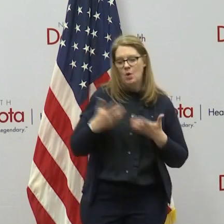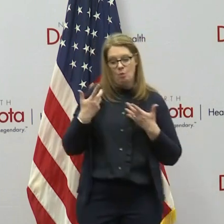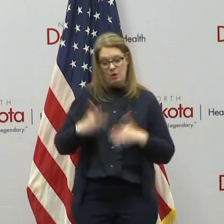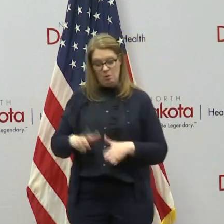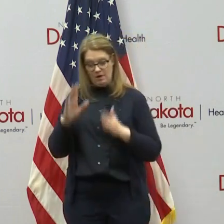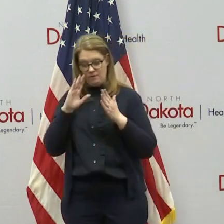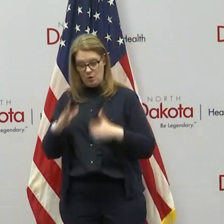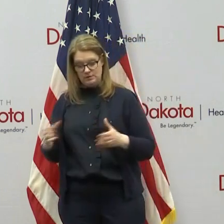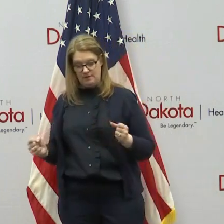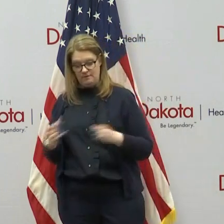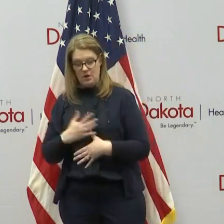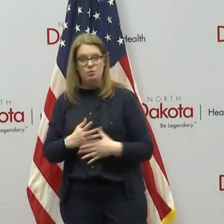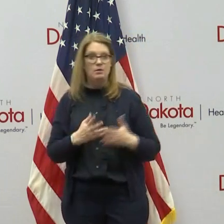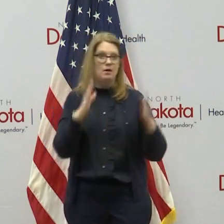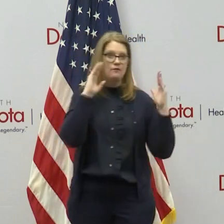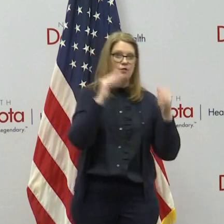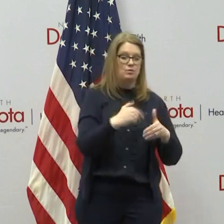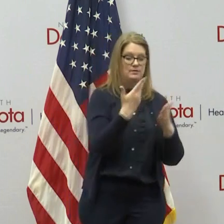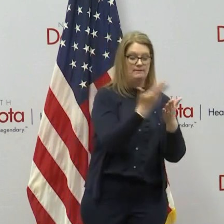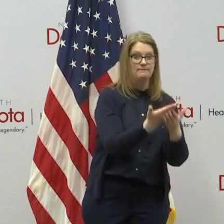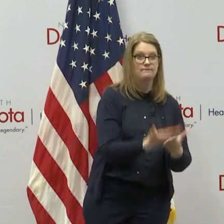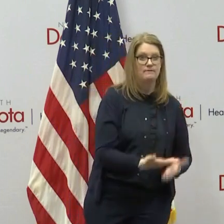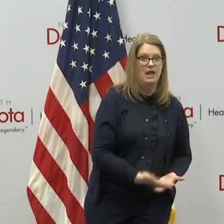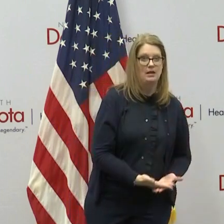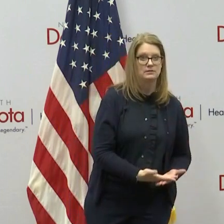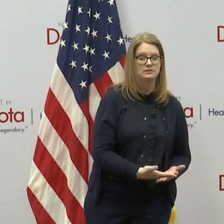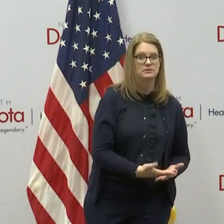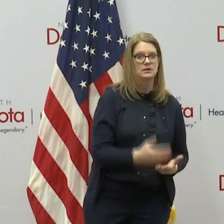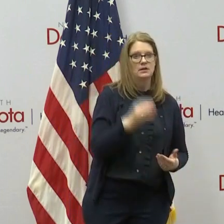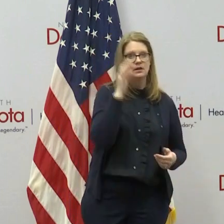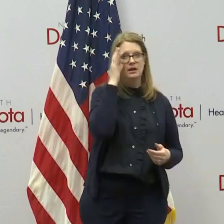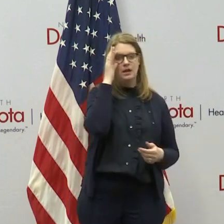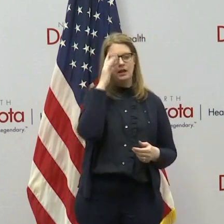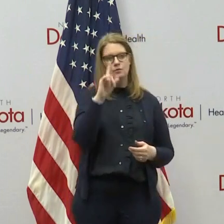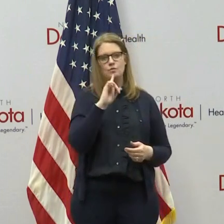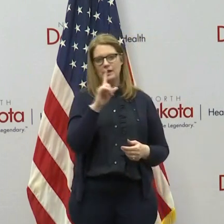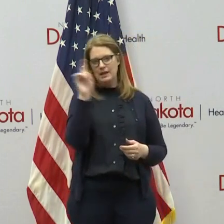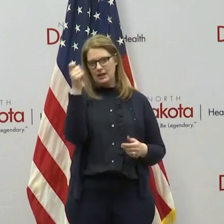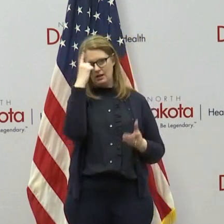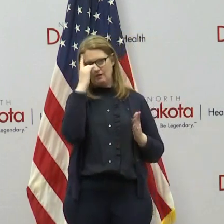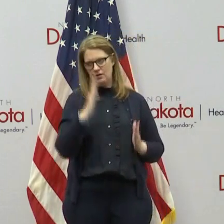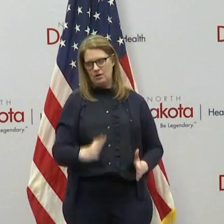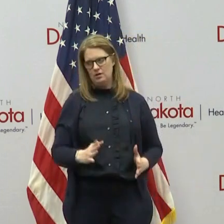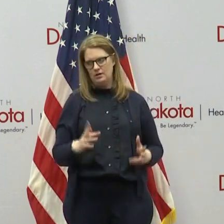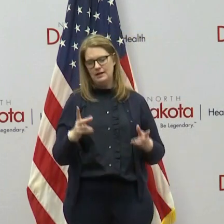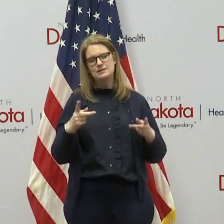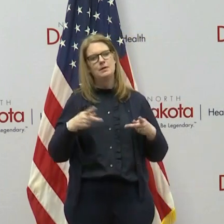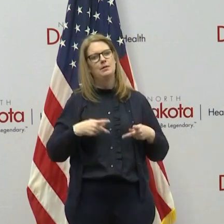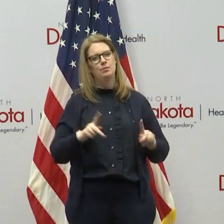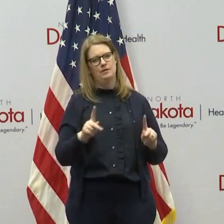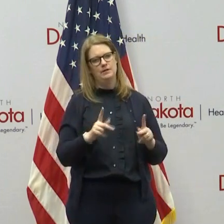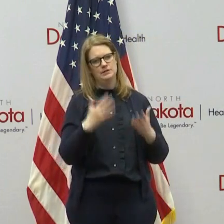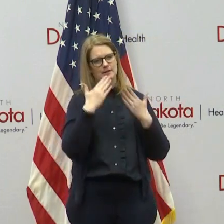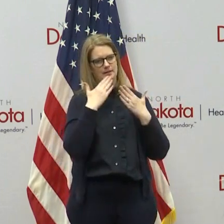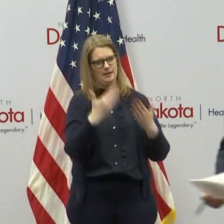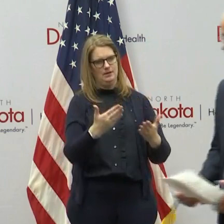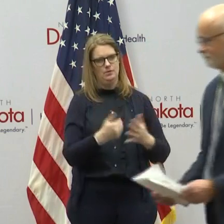charge. And Governor, it has been a privilege to work with you in this regard.